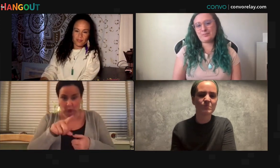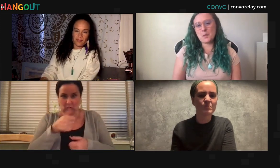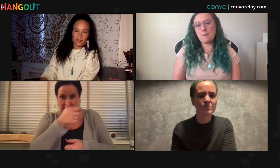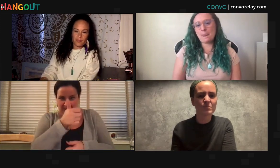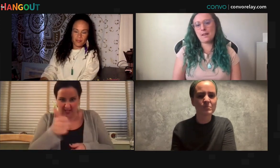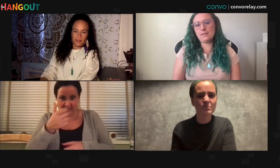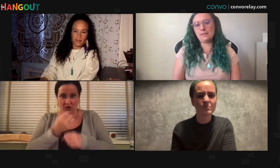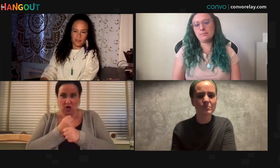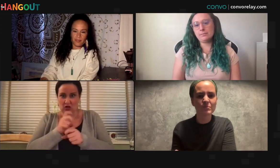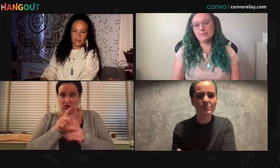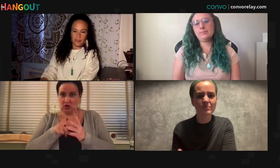well. It's true.